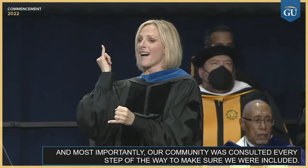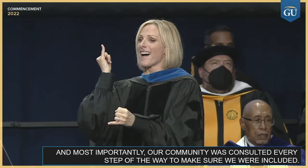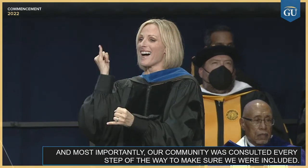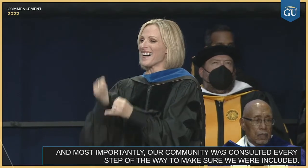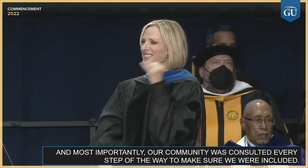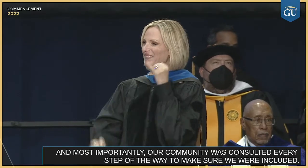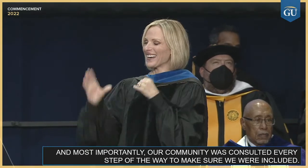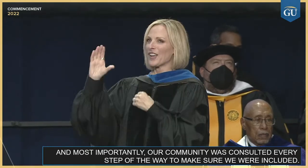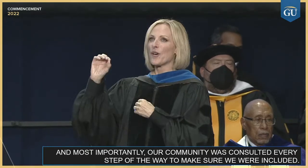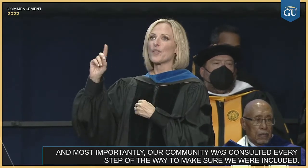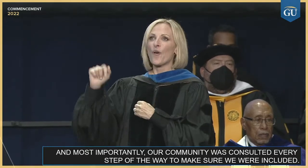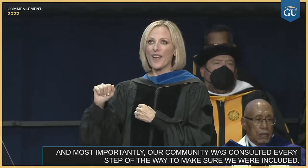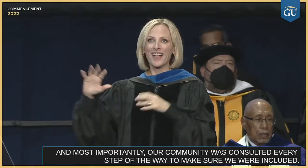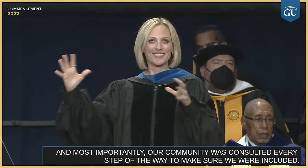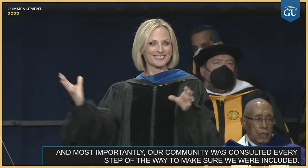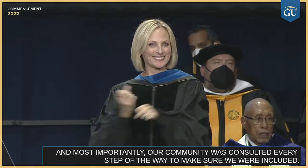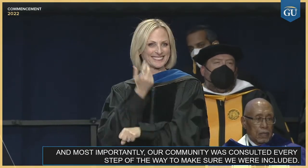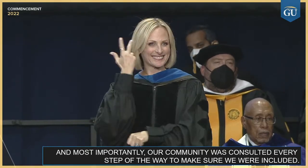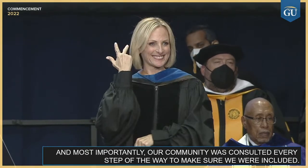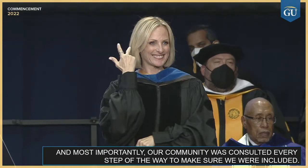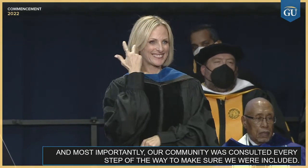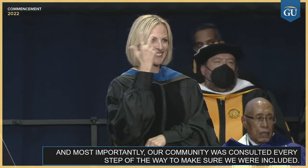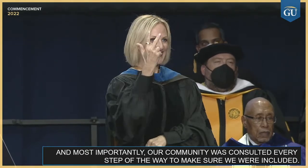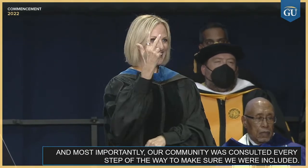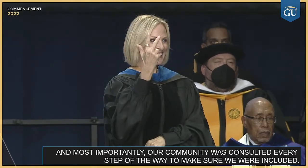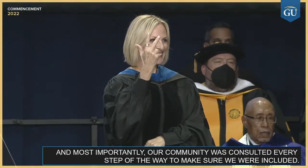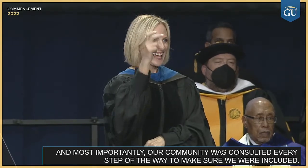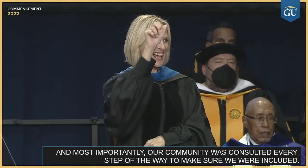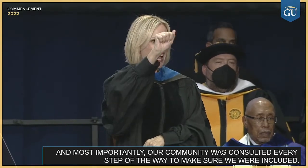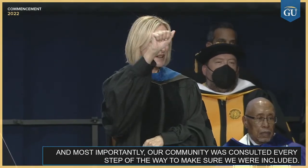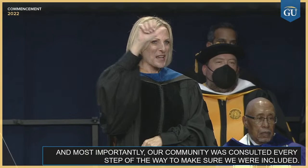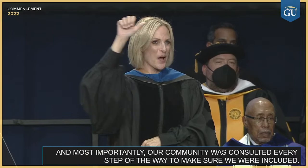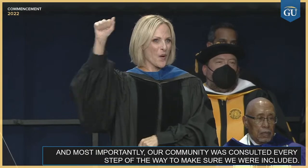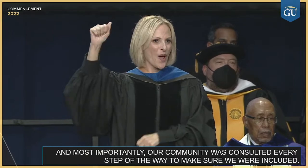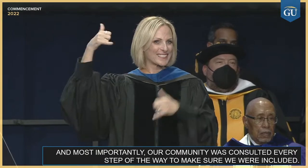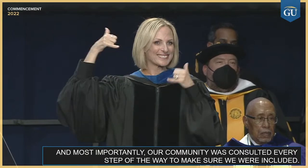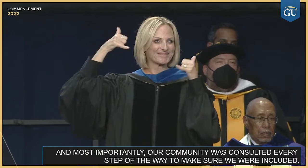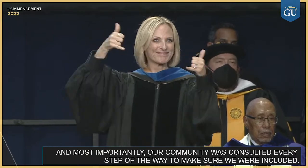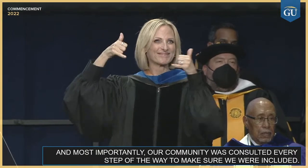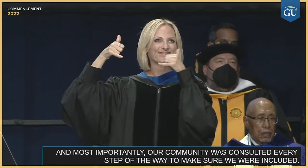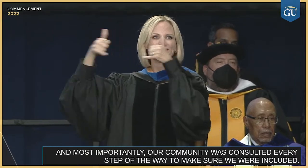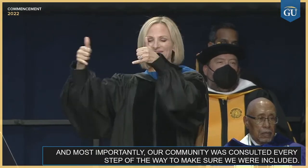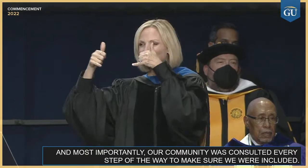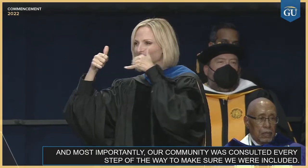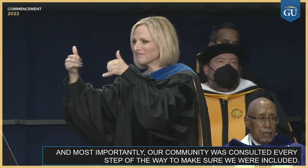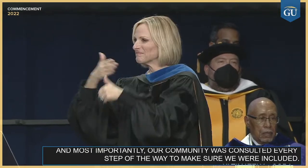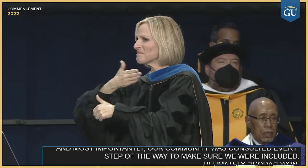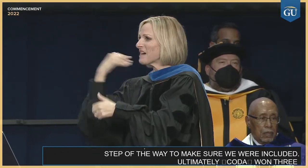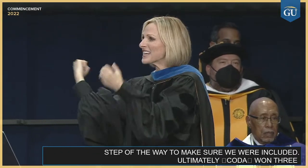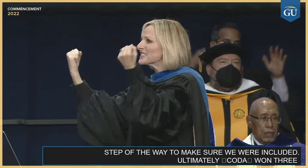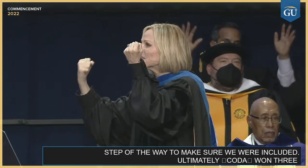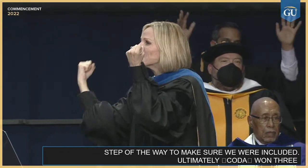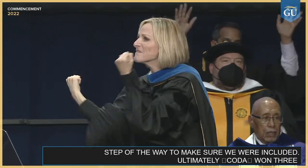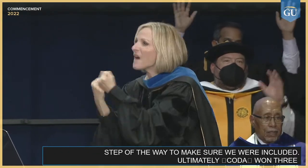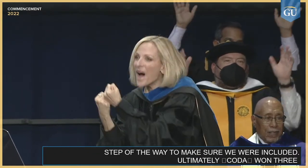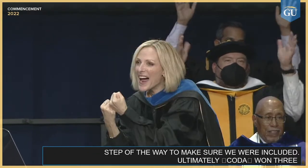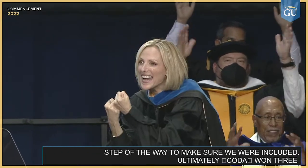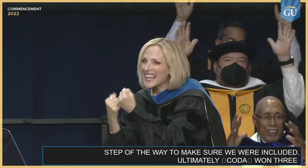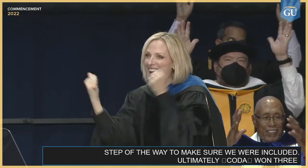Ultimately, CODA won 3 Academy Awards. Best Supporting Actor,